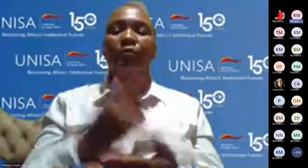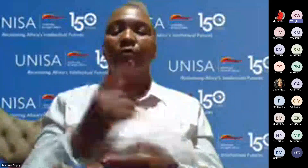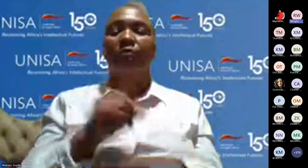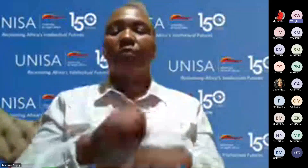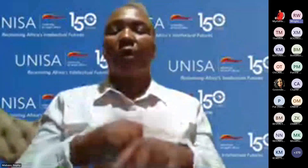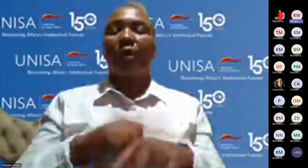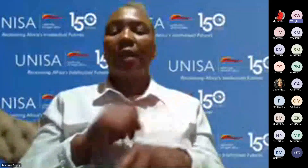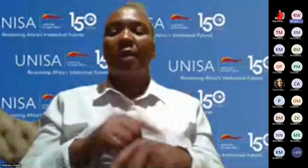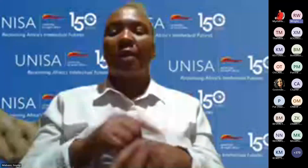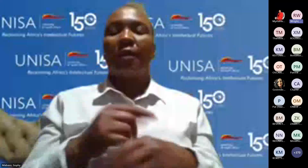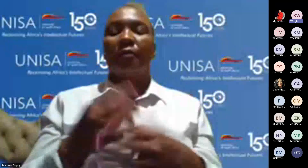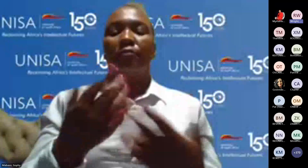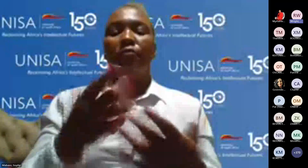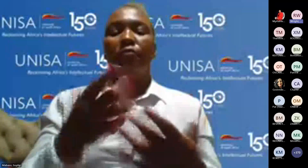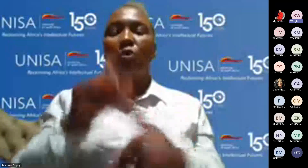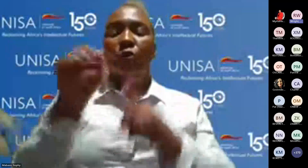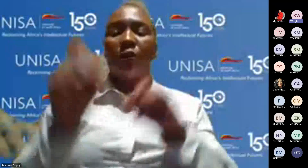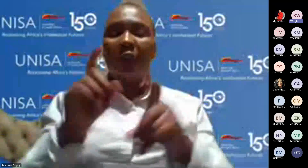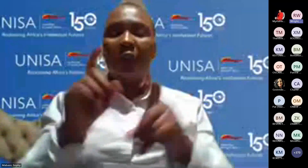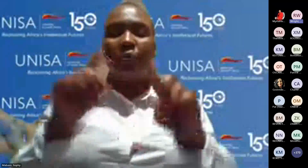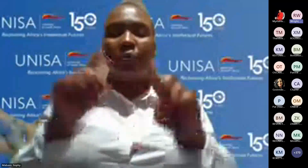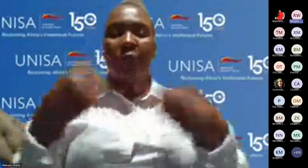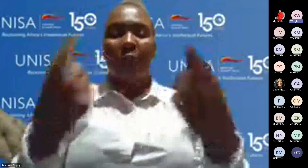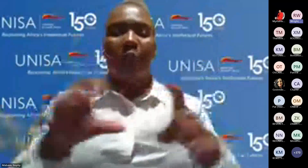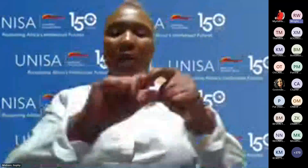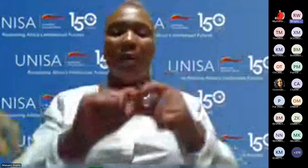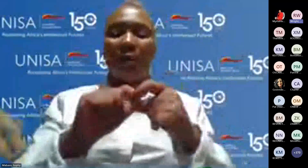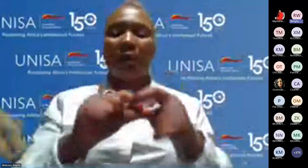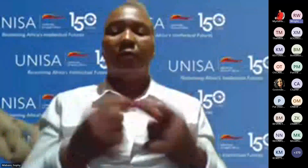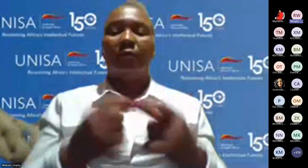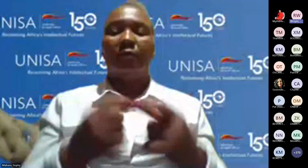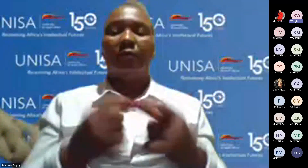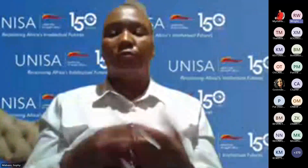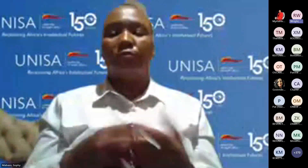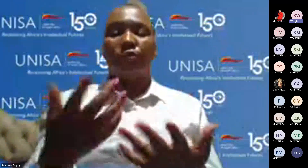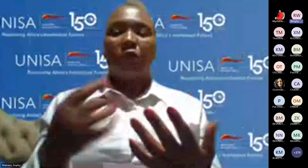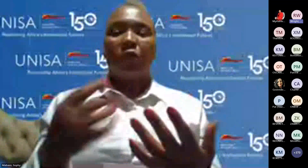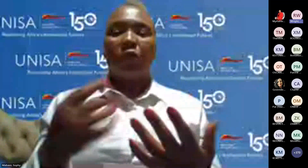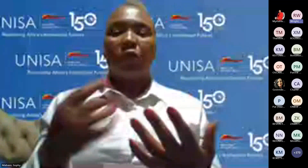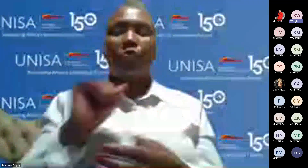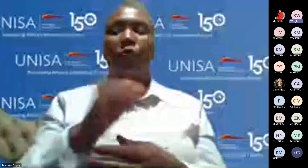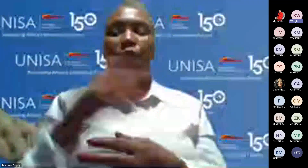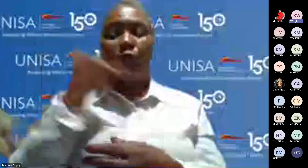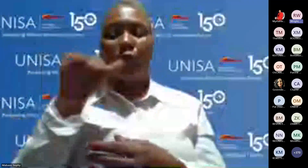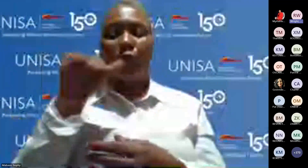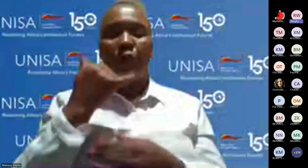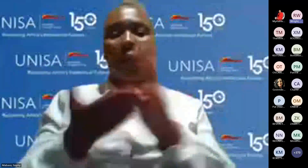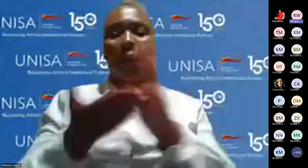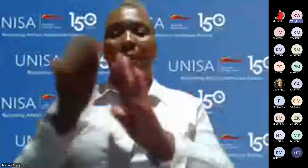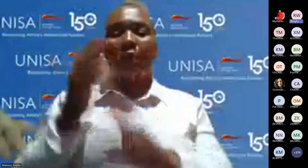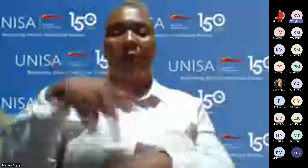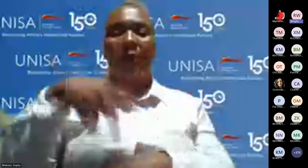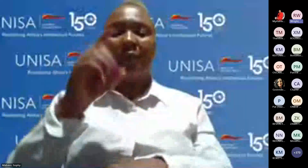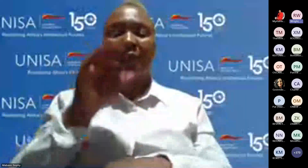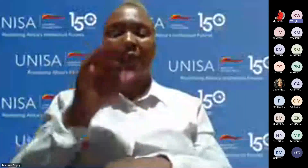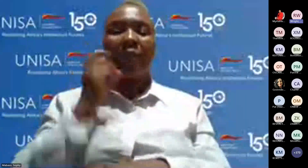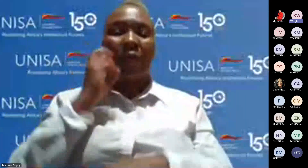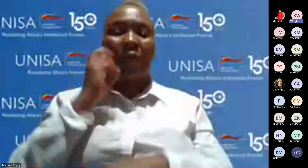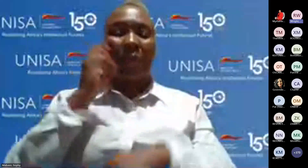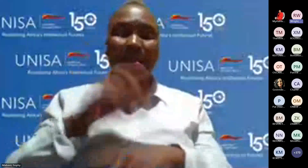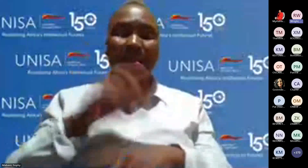questions, you can't link, say, send it to your phone and upload what you saved as a PDF. You need to take photos with the app,